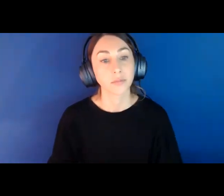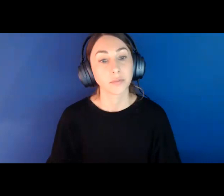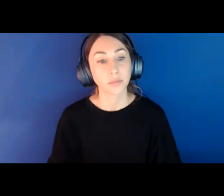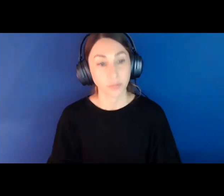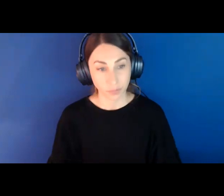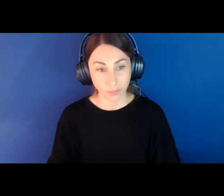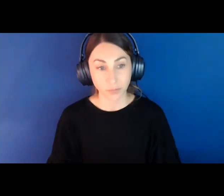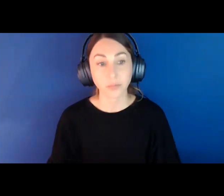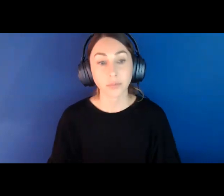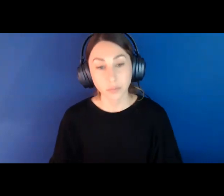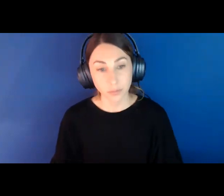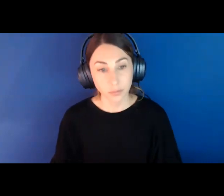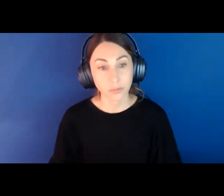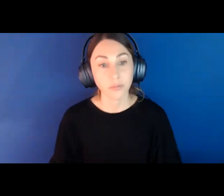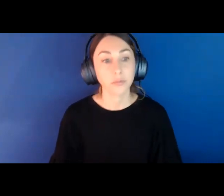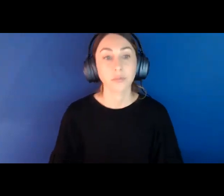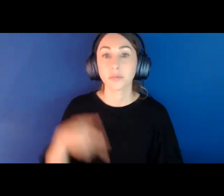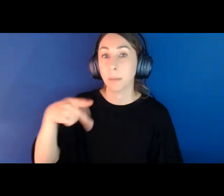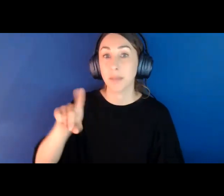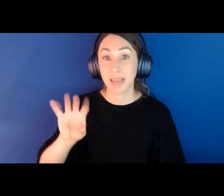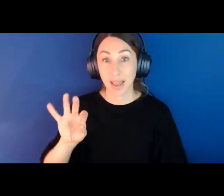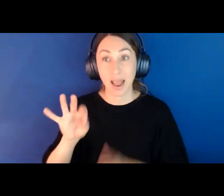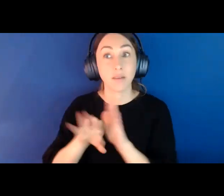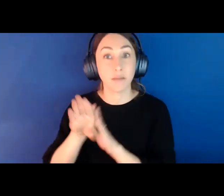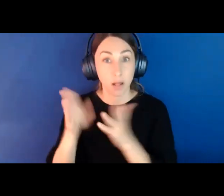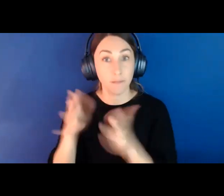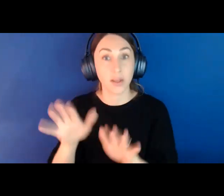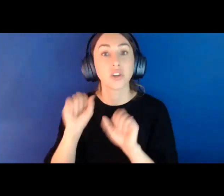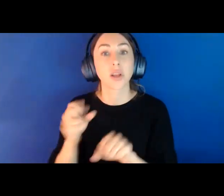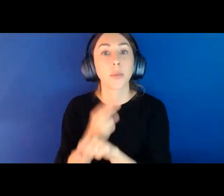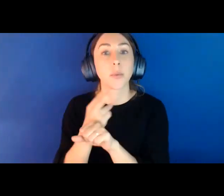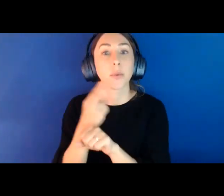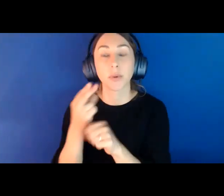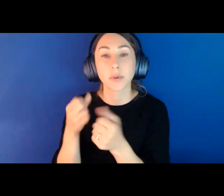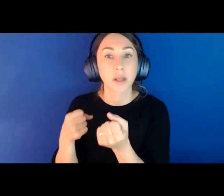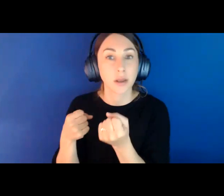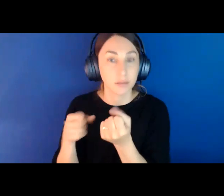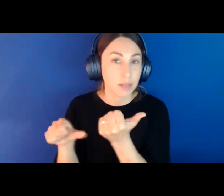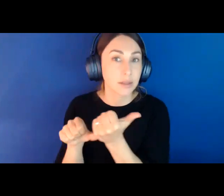PDF, you can go through it using assistive technologies, and